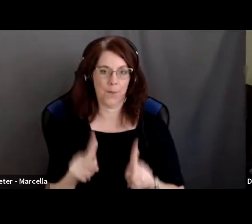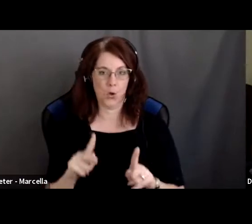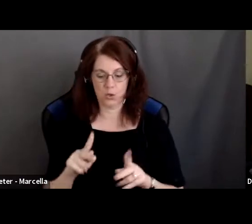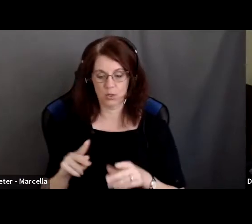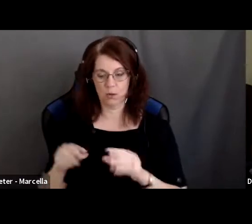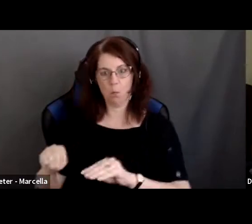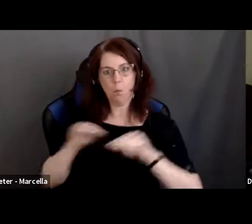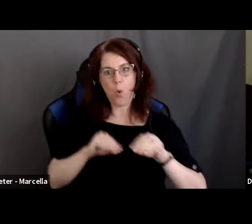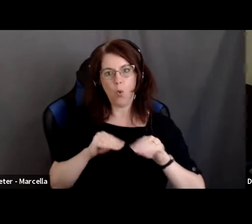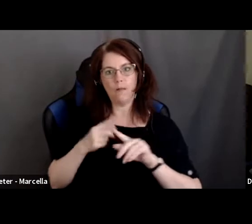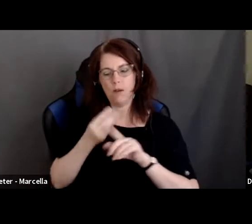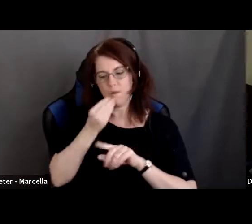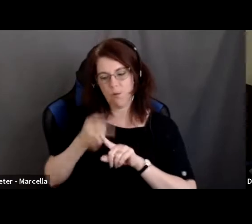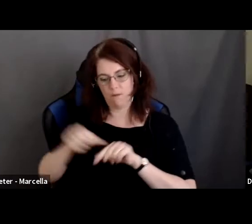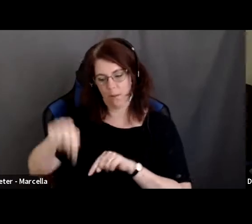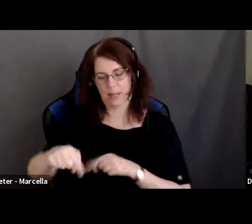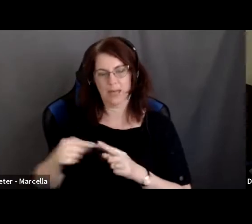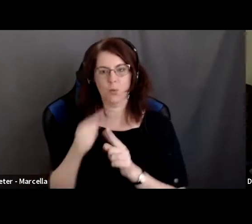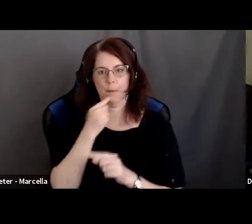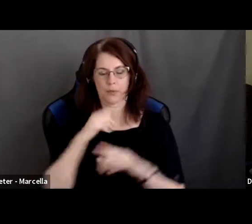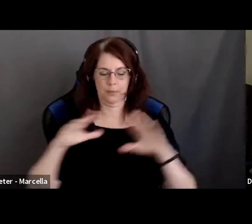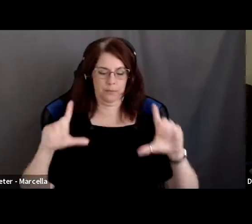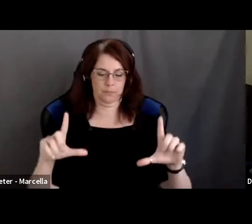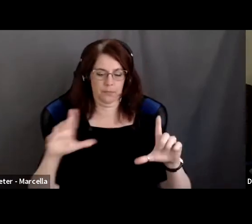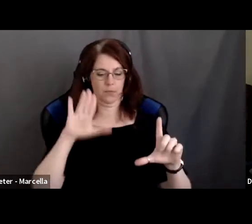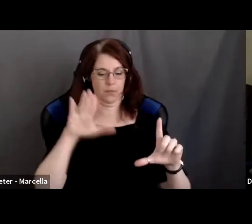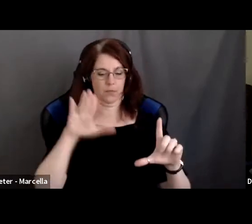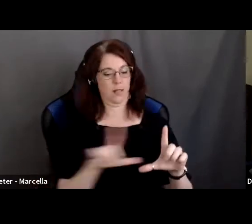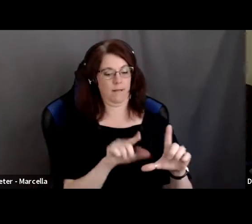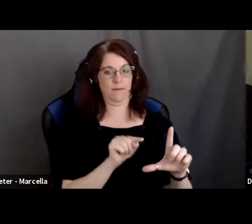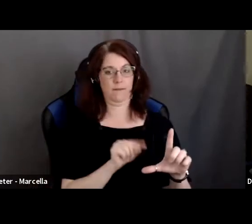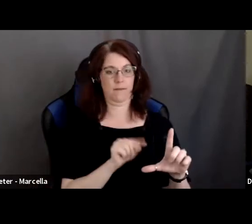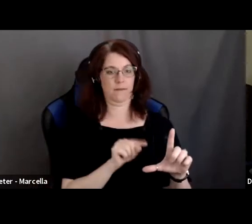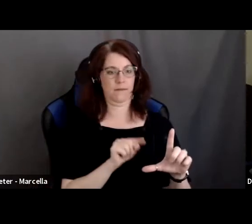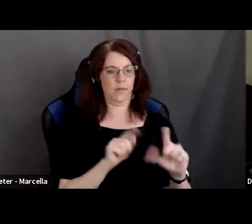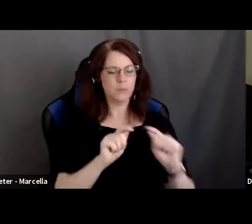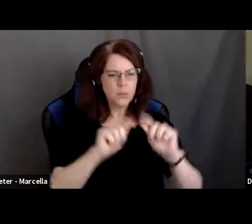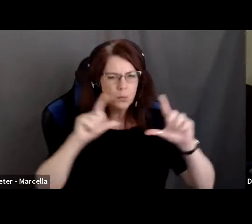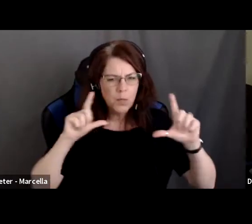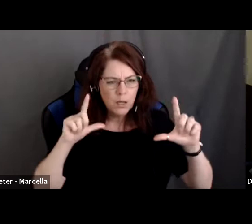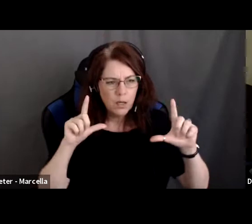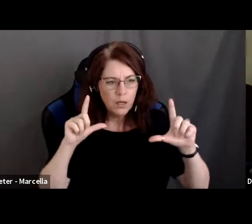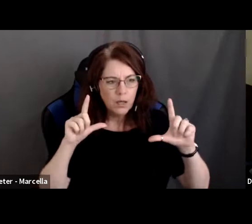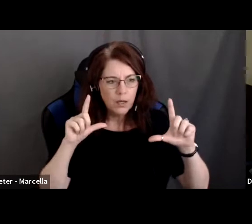mouth. In the lower left-hand corner, we have I gotta zoom in here.